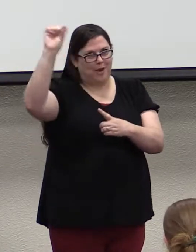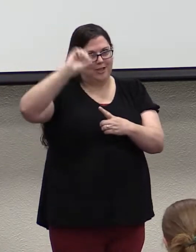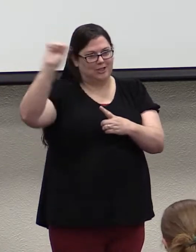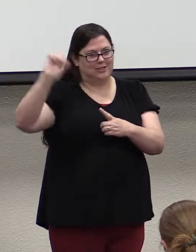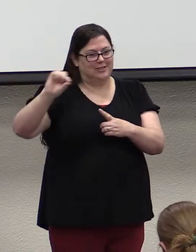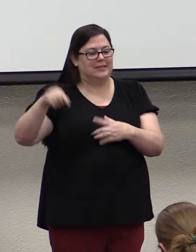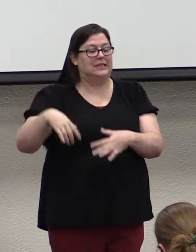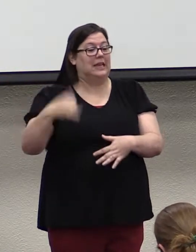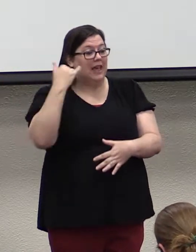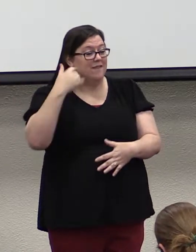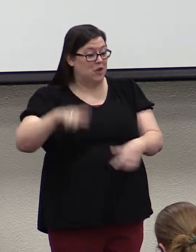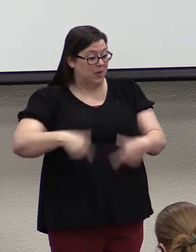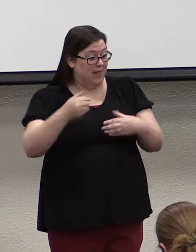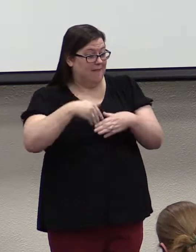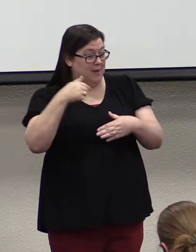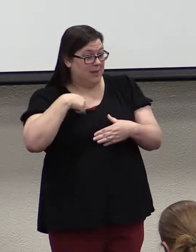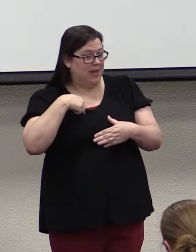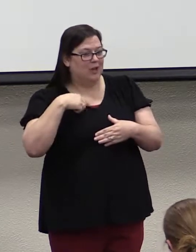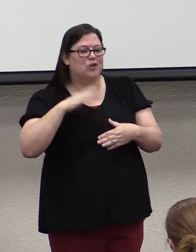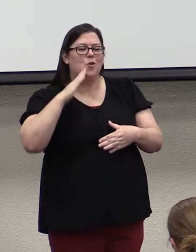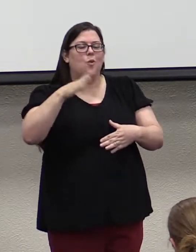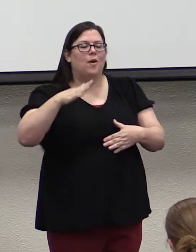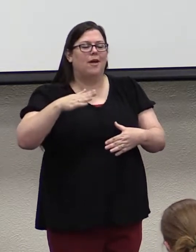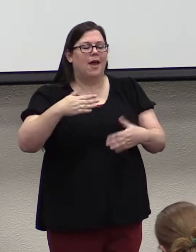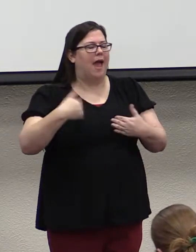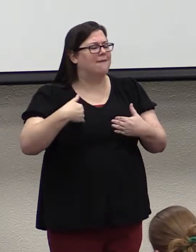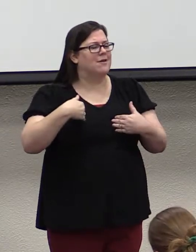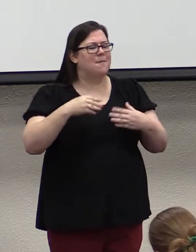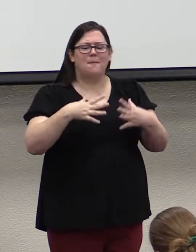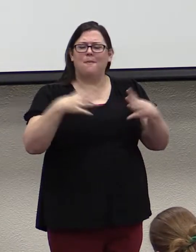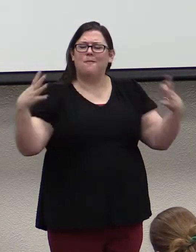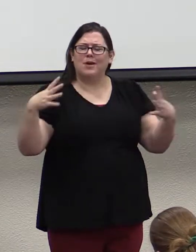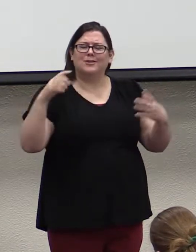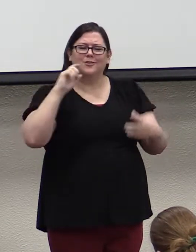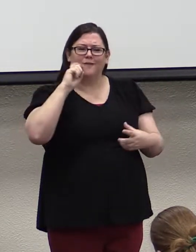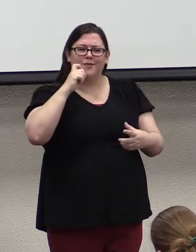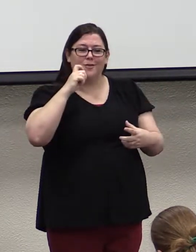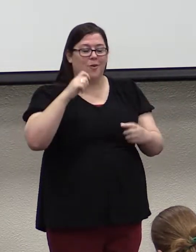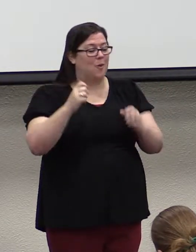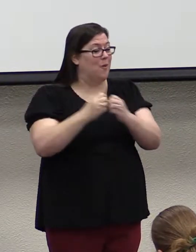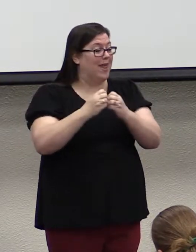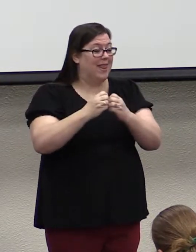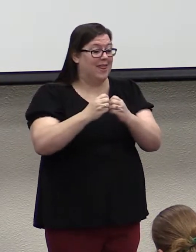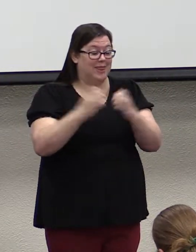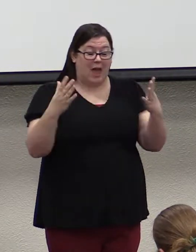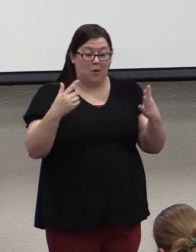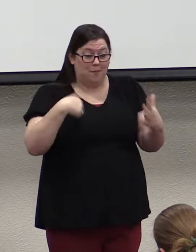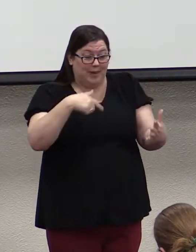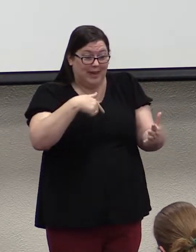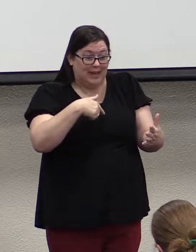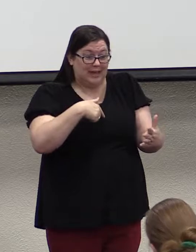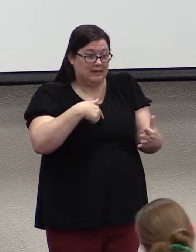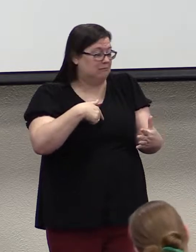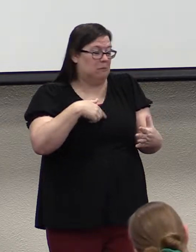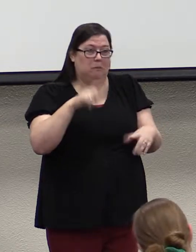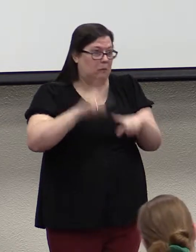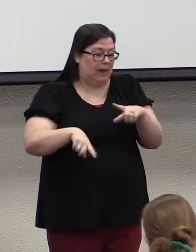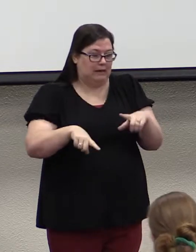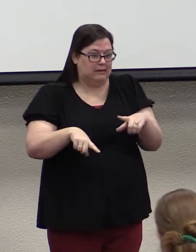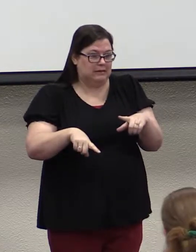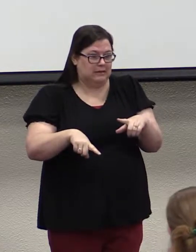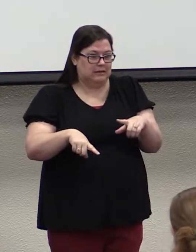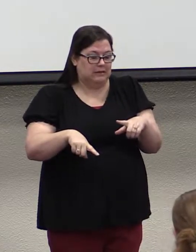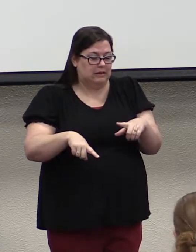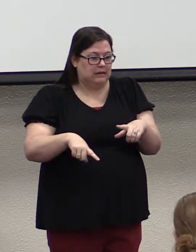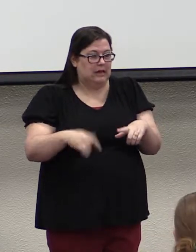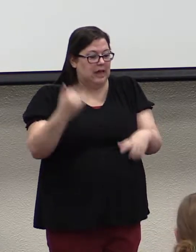fruit. For apart from me, you can do nothing. If anyone does not abide in me, he is thrown away like a branch